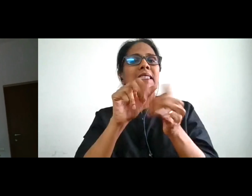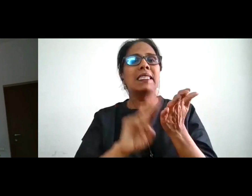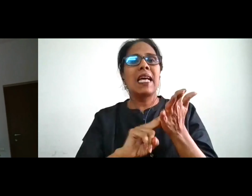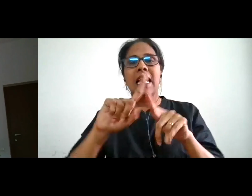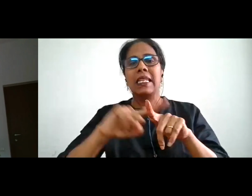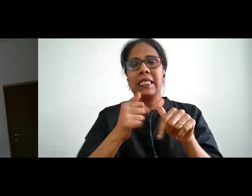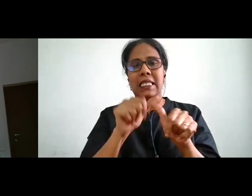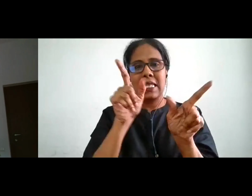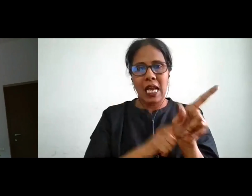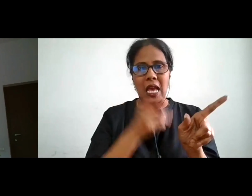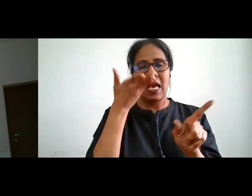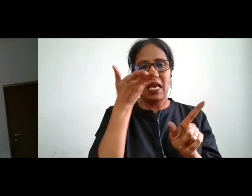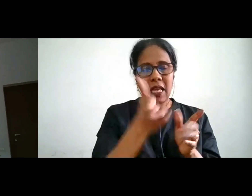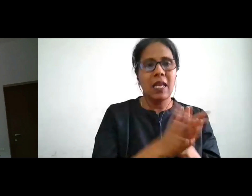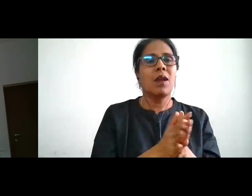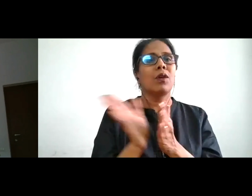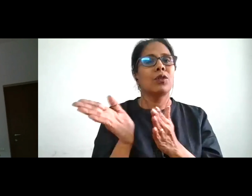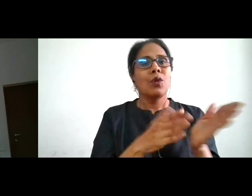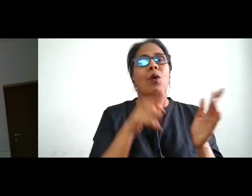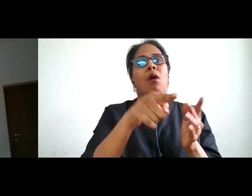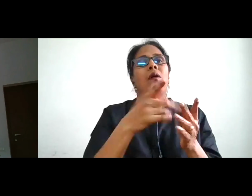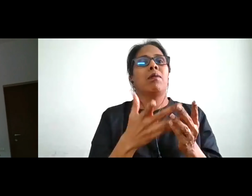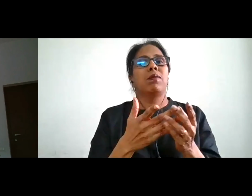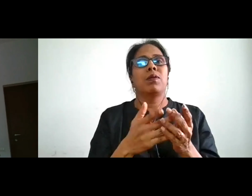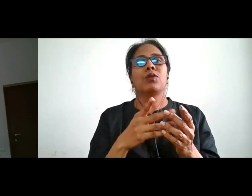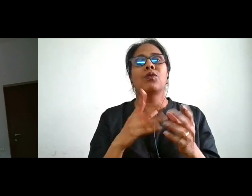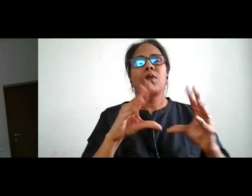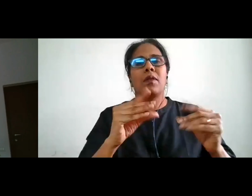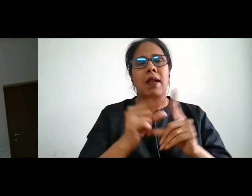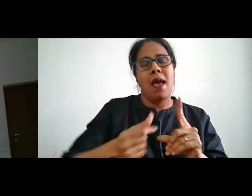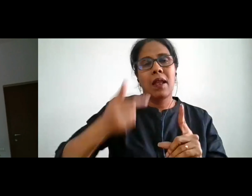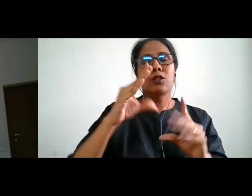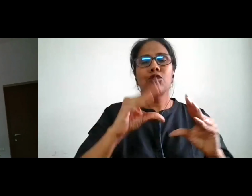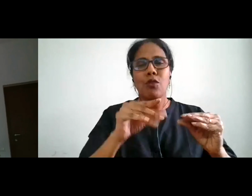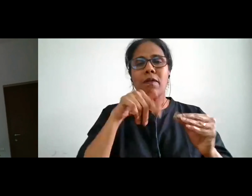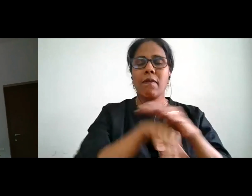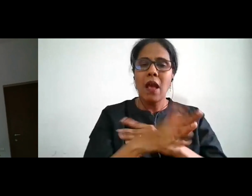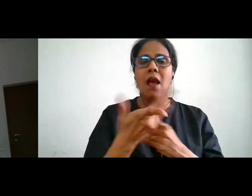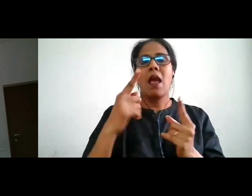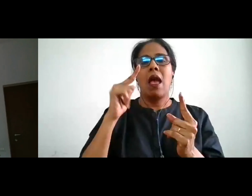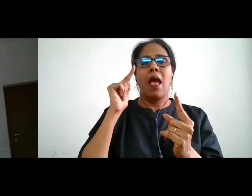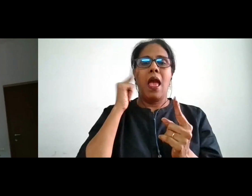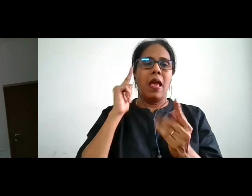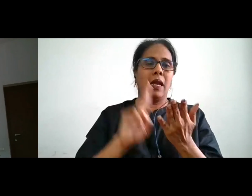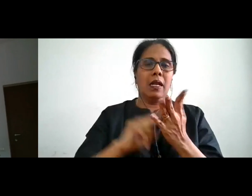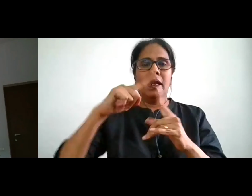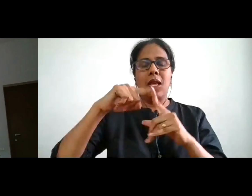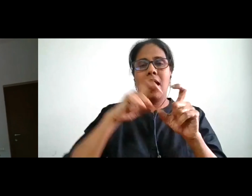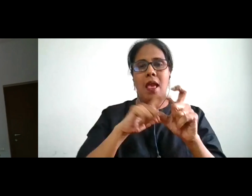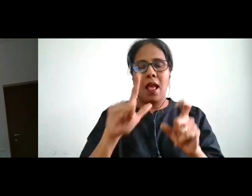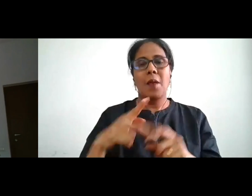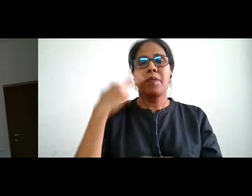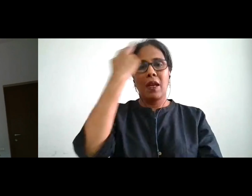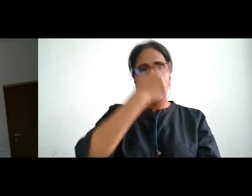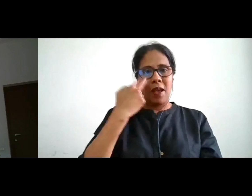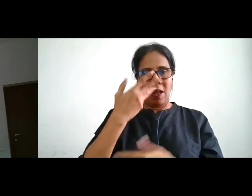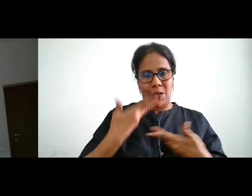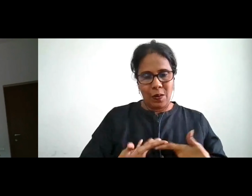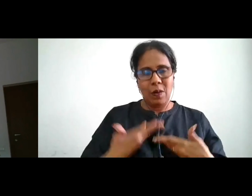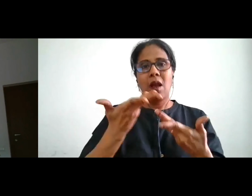Co-Chair of BIF Wi-Fi Committee and Director of Software at Intel, Dr. Renuka, Mr.